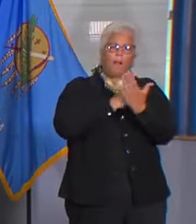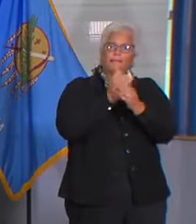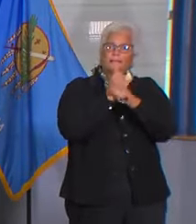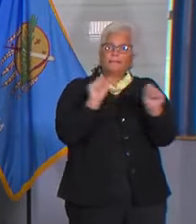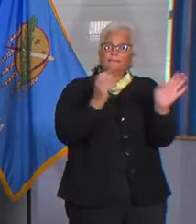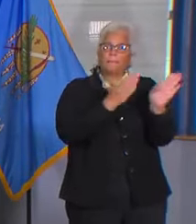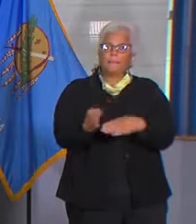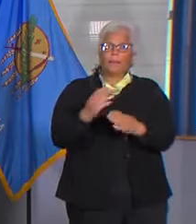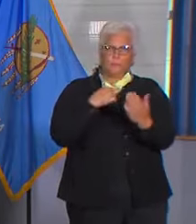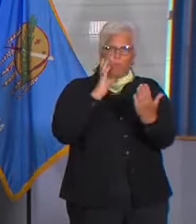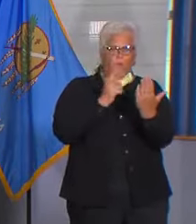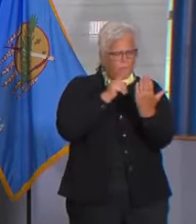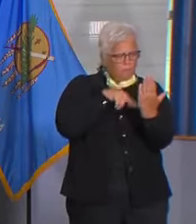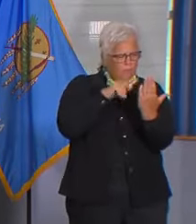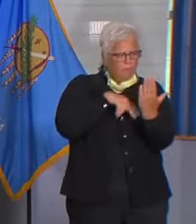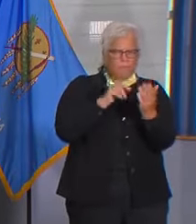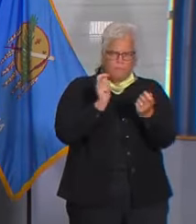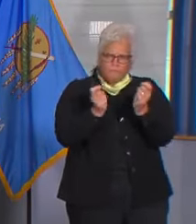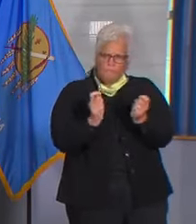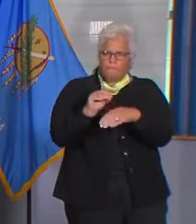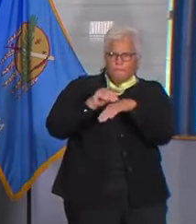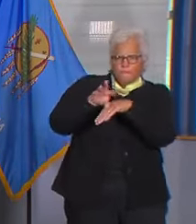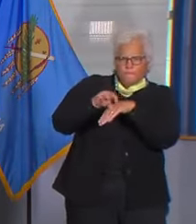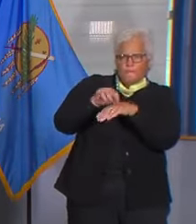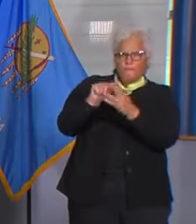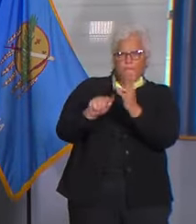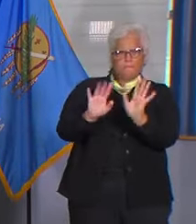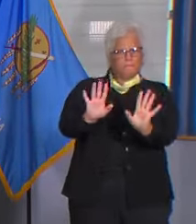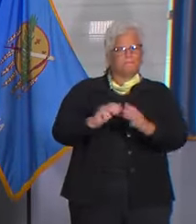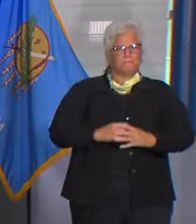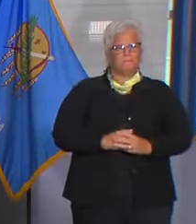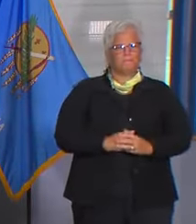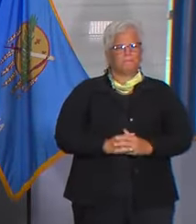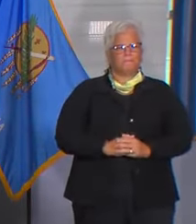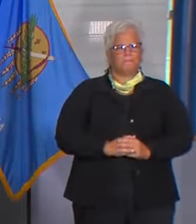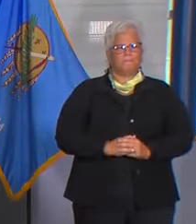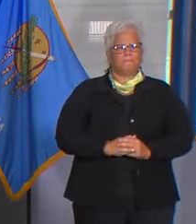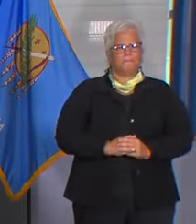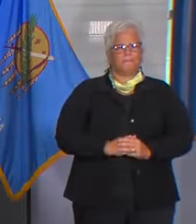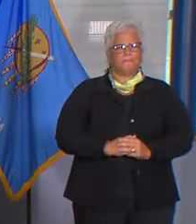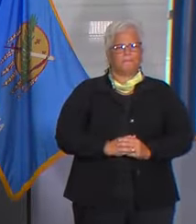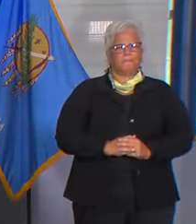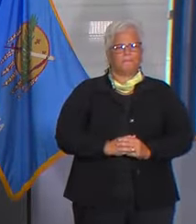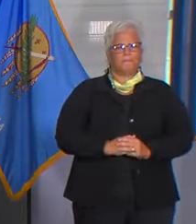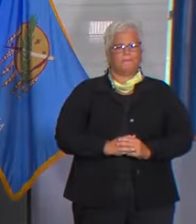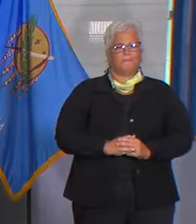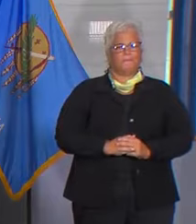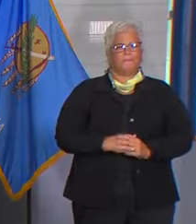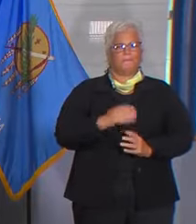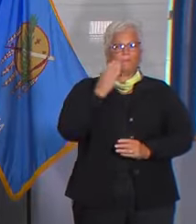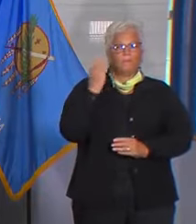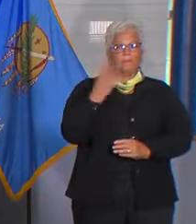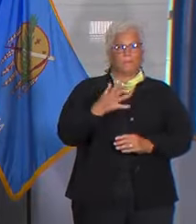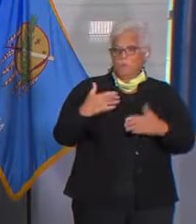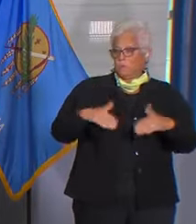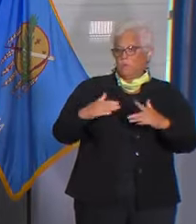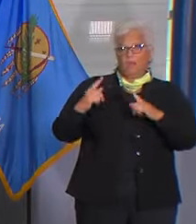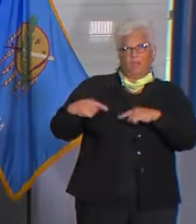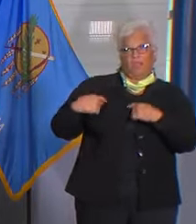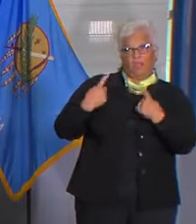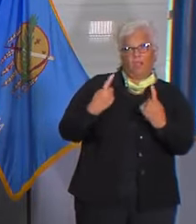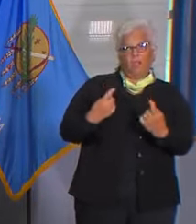facility safe. You know, it's been an incredibly long year. We've all had to deal with the